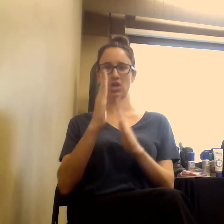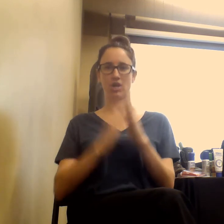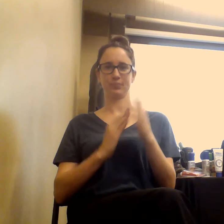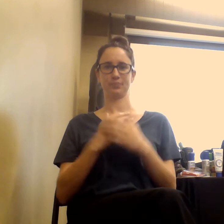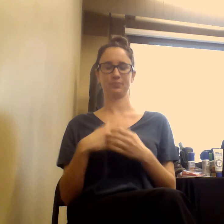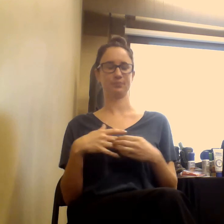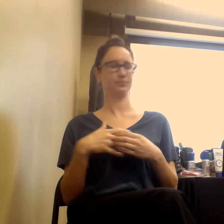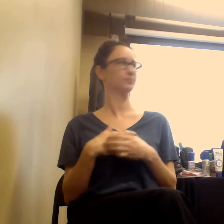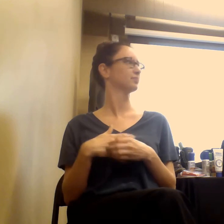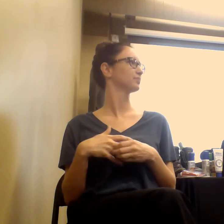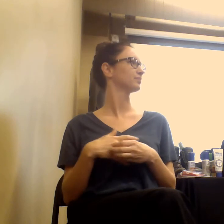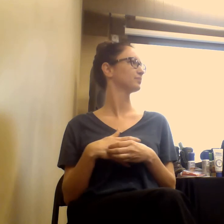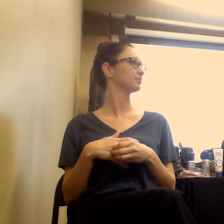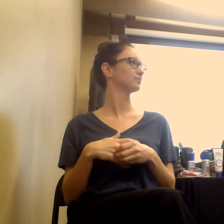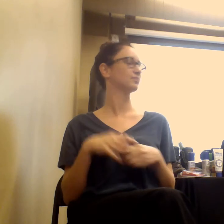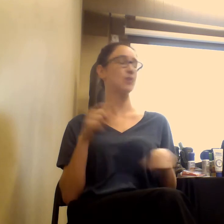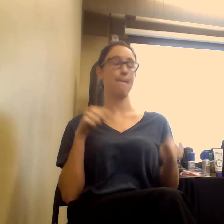This guy,